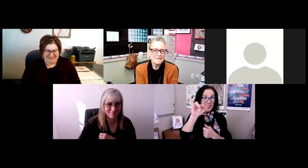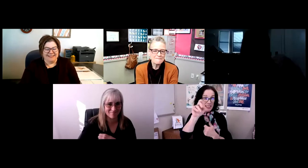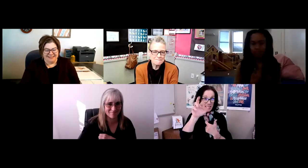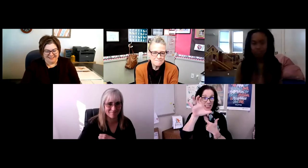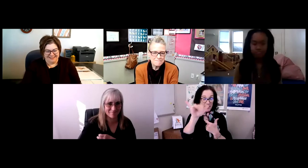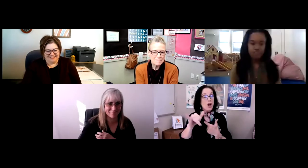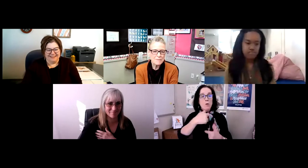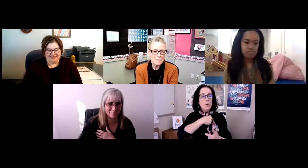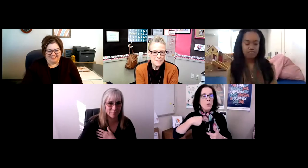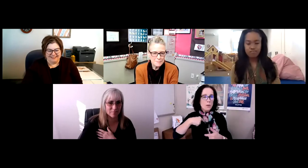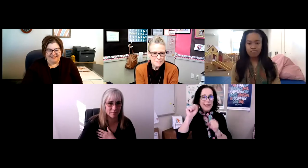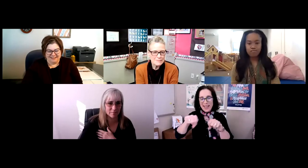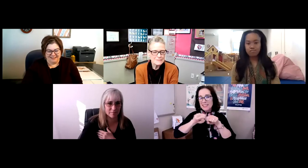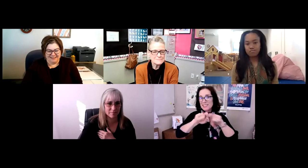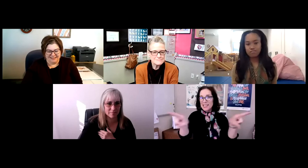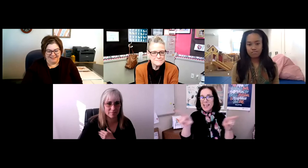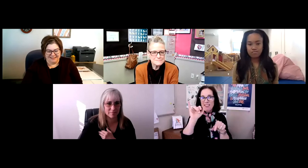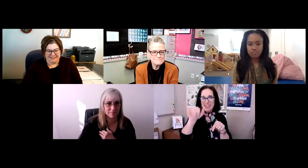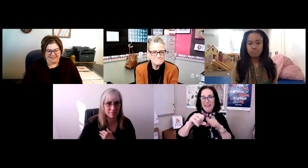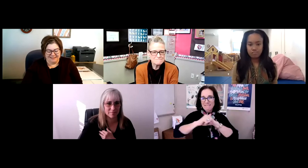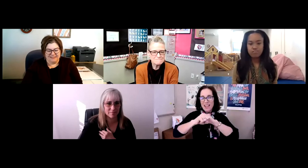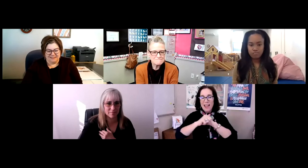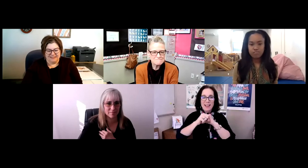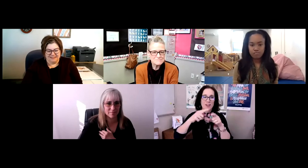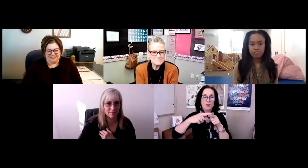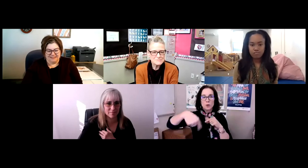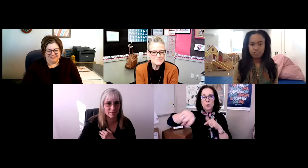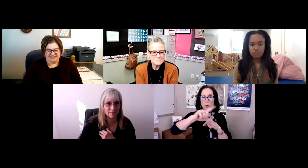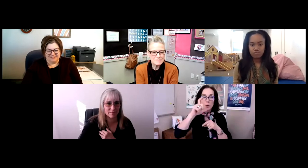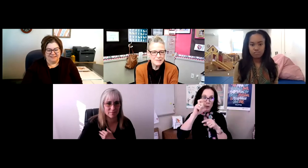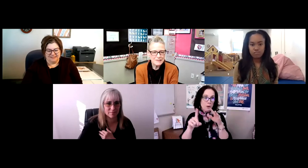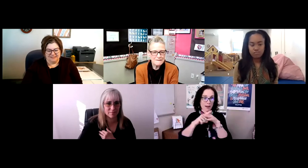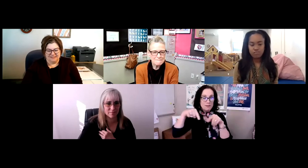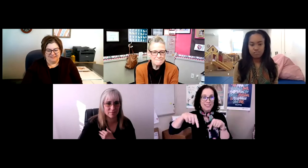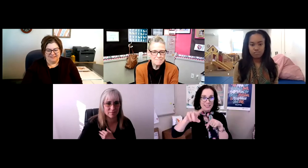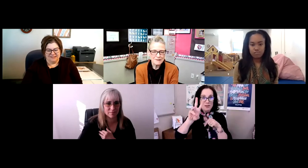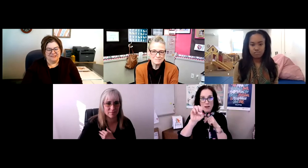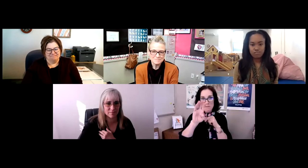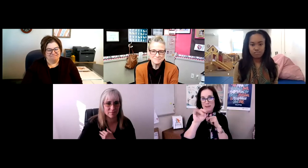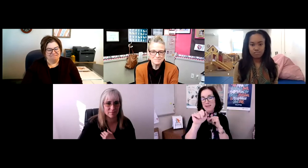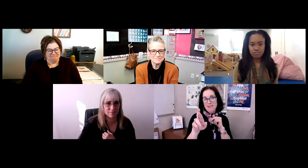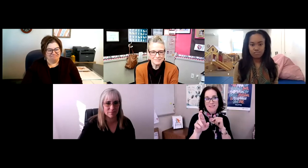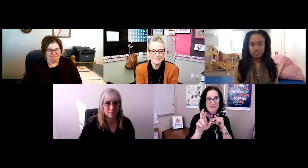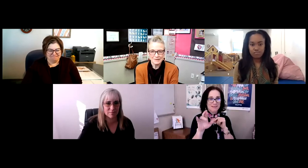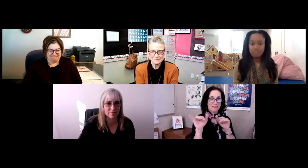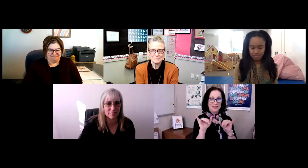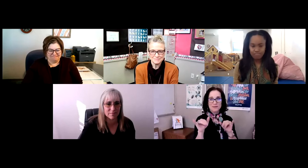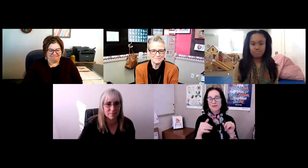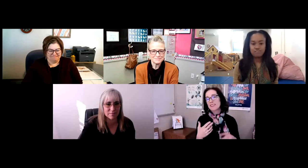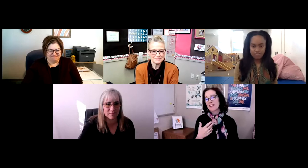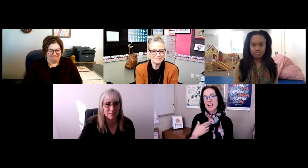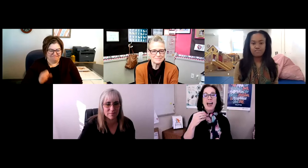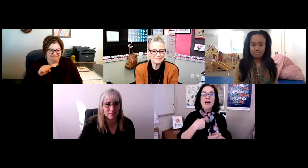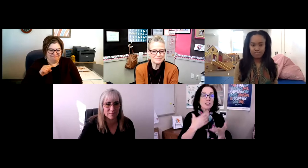mentioning that love and literacy. We can send out a link or to everyone who is at